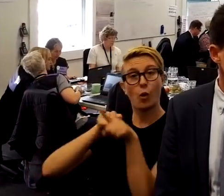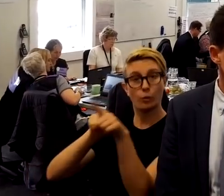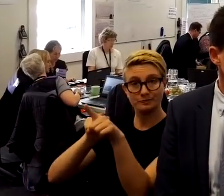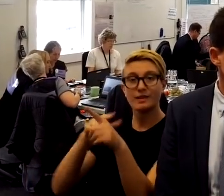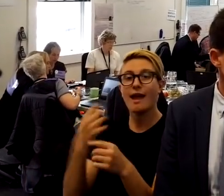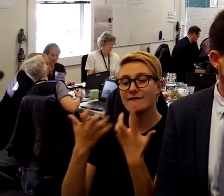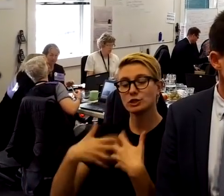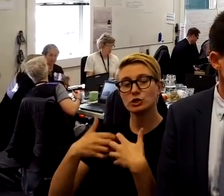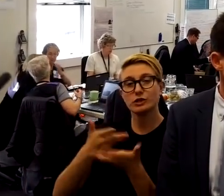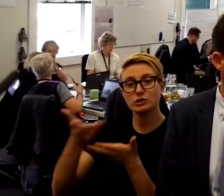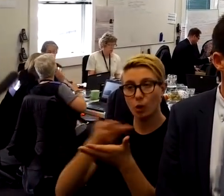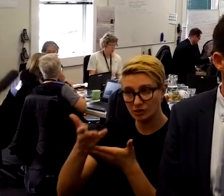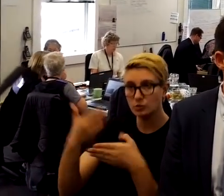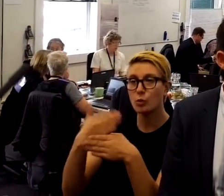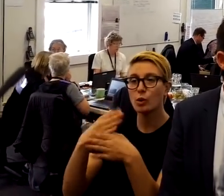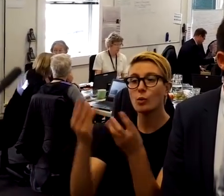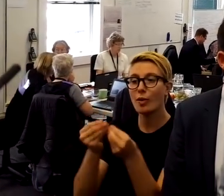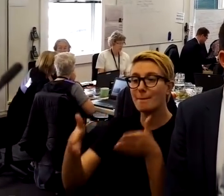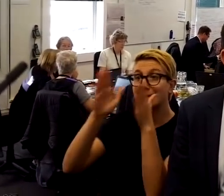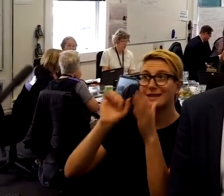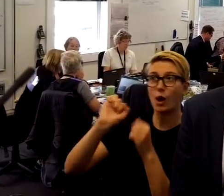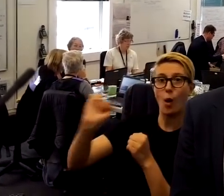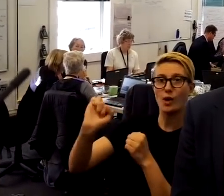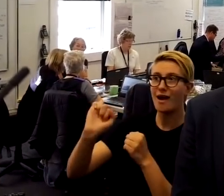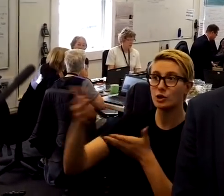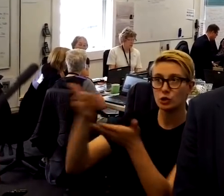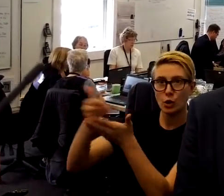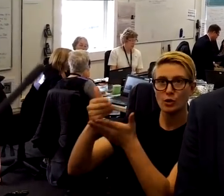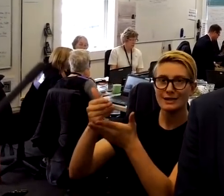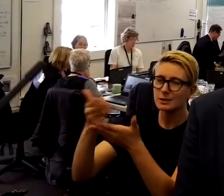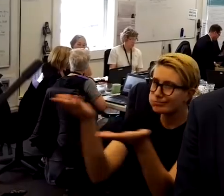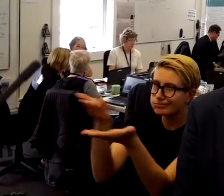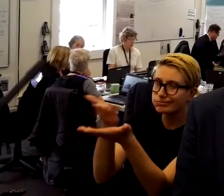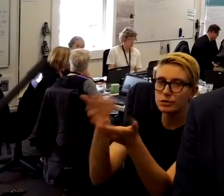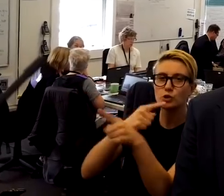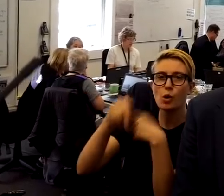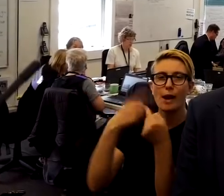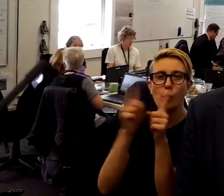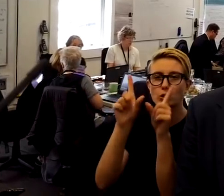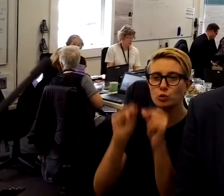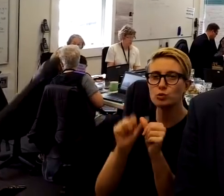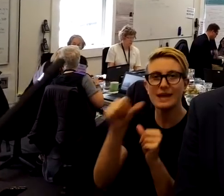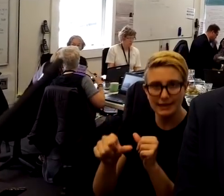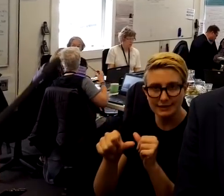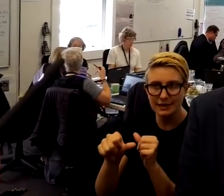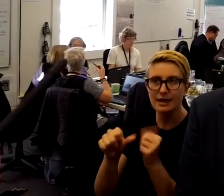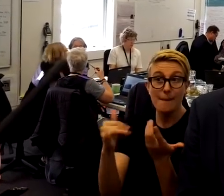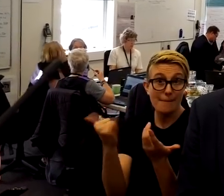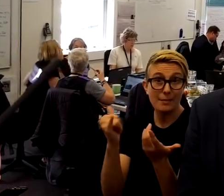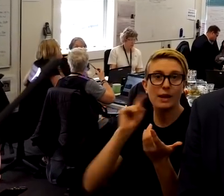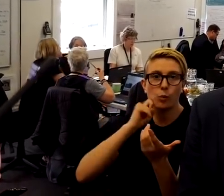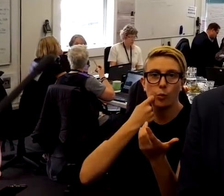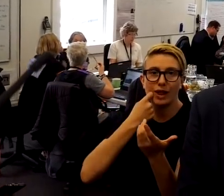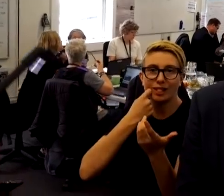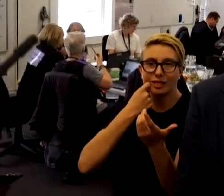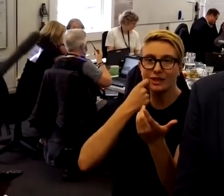the building owners' consultants to remodel that and see what it looks like. So we may end up reducing the cordon a little bit, even as a result of the